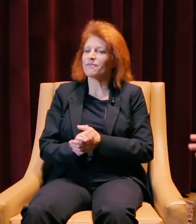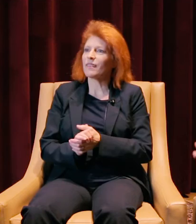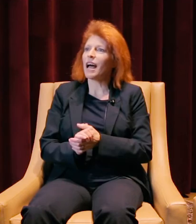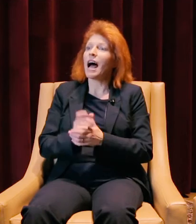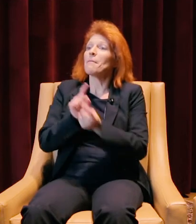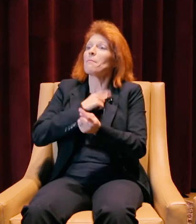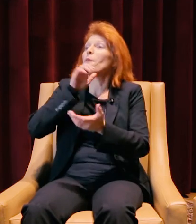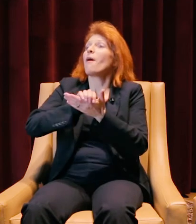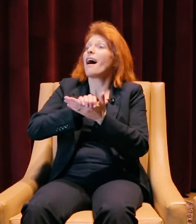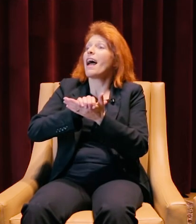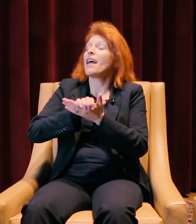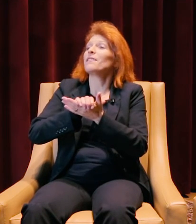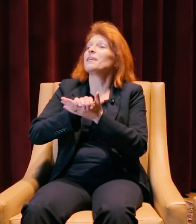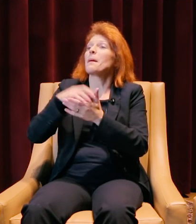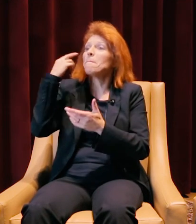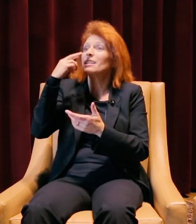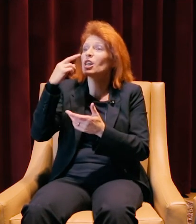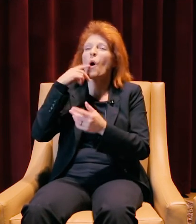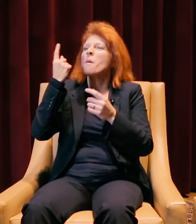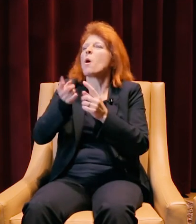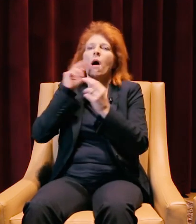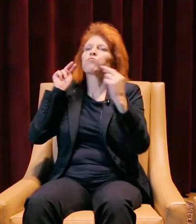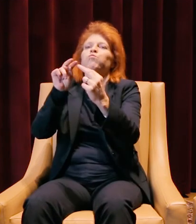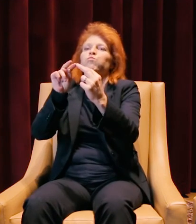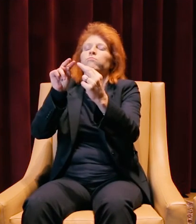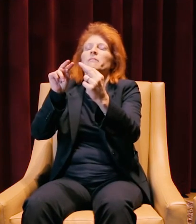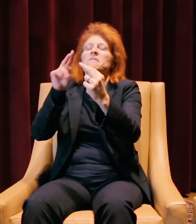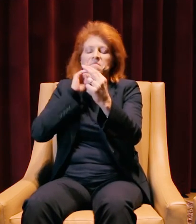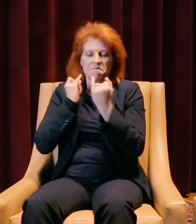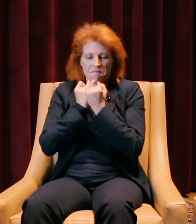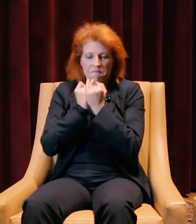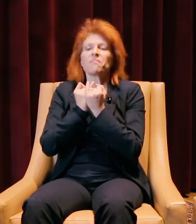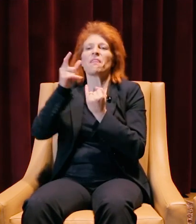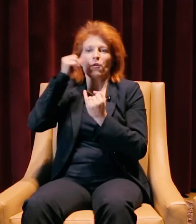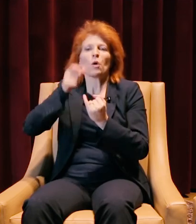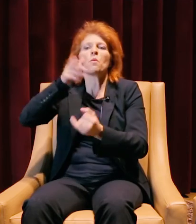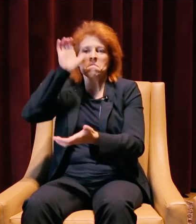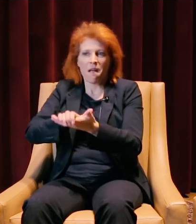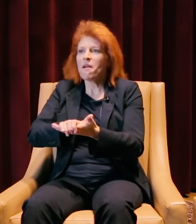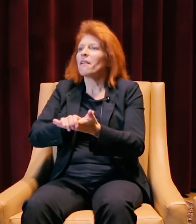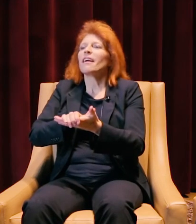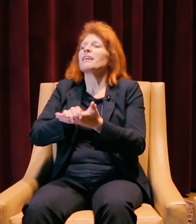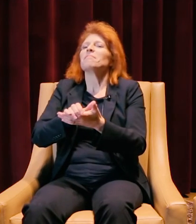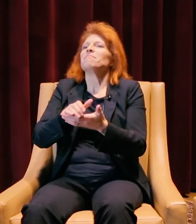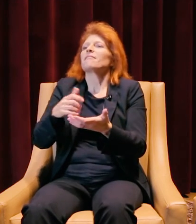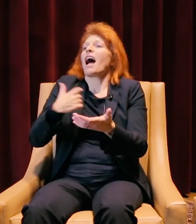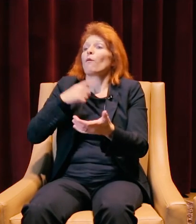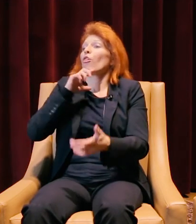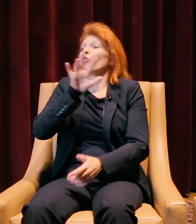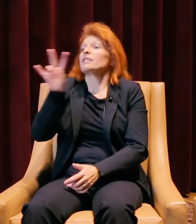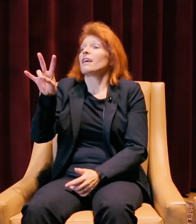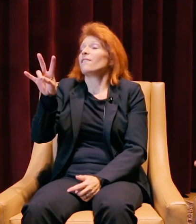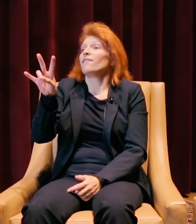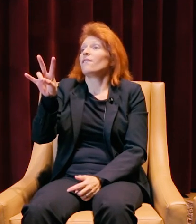I met my wife in Mexico. The minute I looked at her, I said to myself, this is the girl I'm going to marry. I was 37